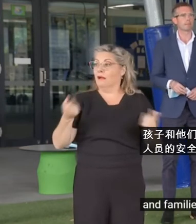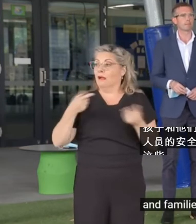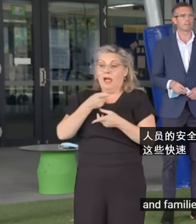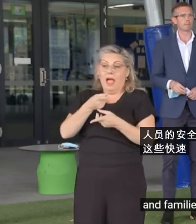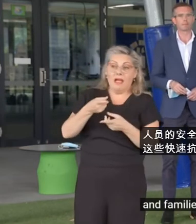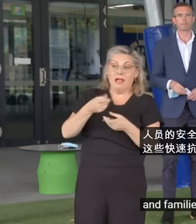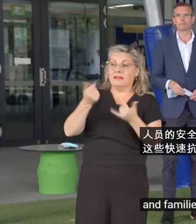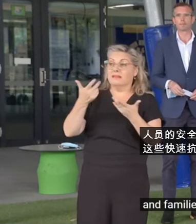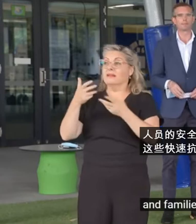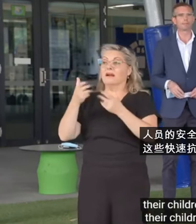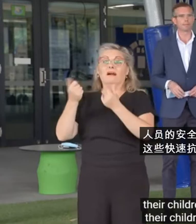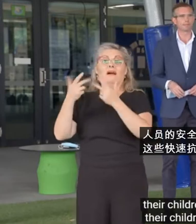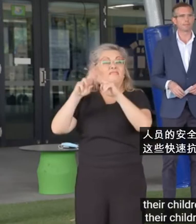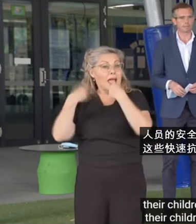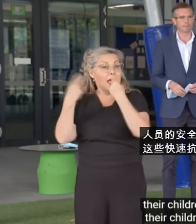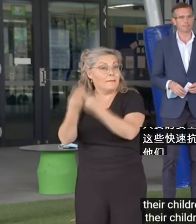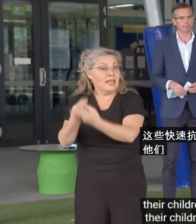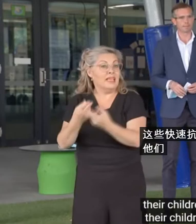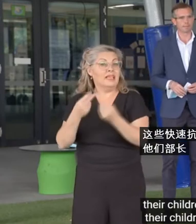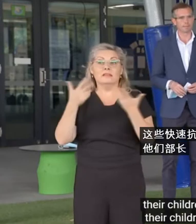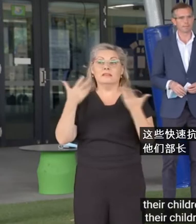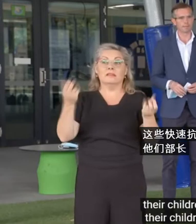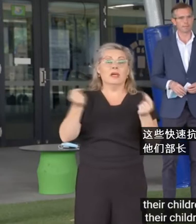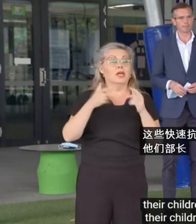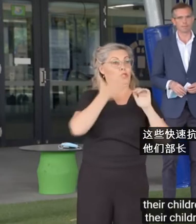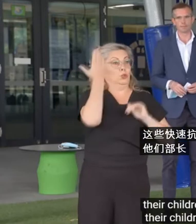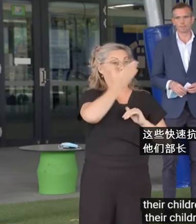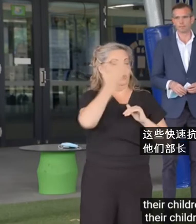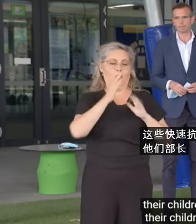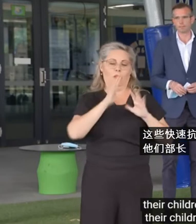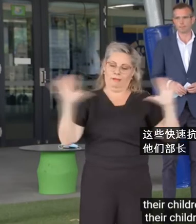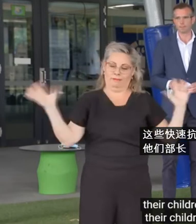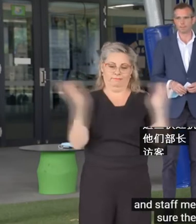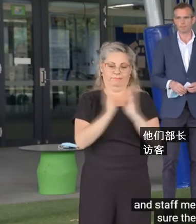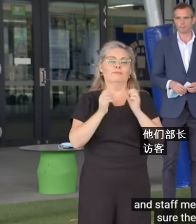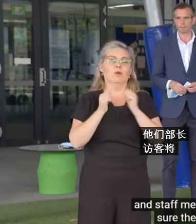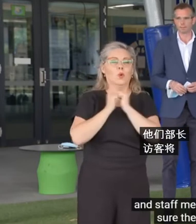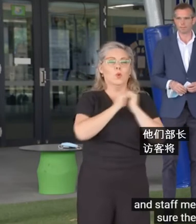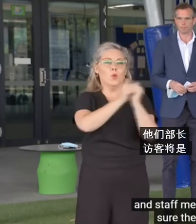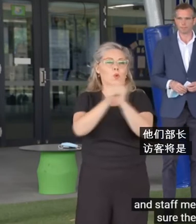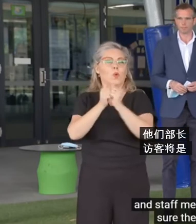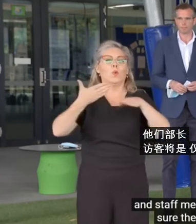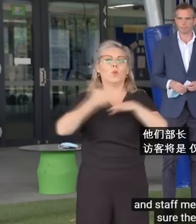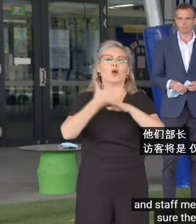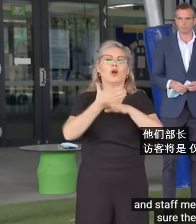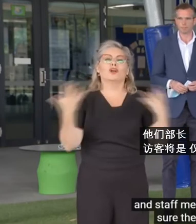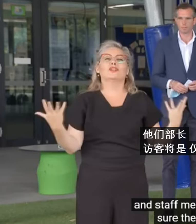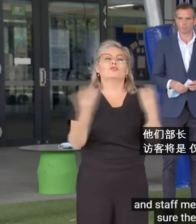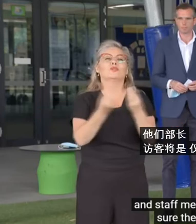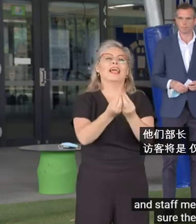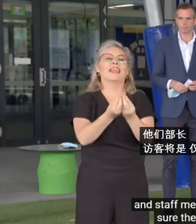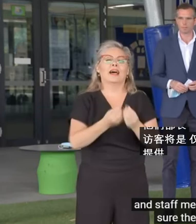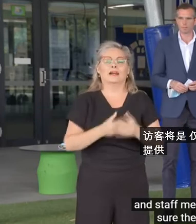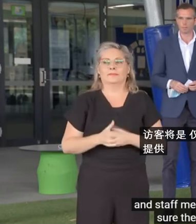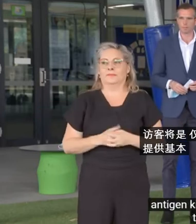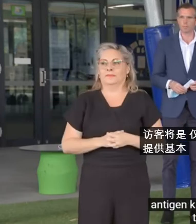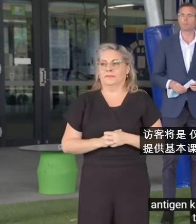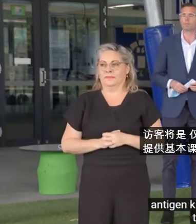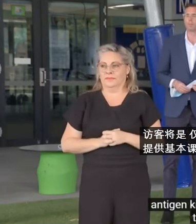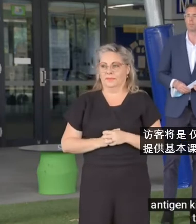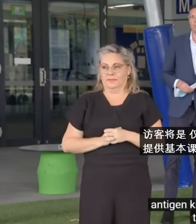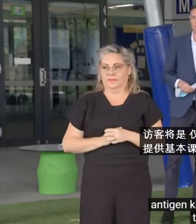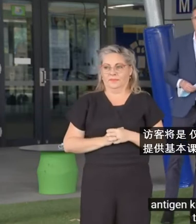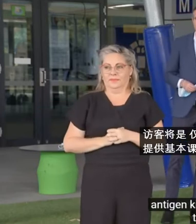make sure they use these rapid antigen kits as we're asking them to. Minister, visitors will be limited to people